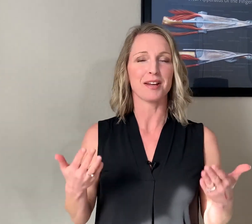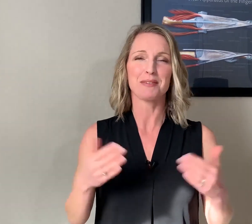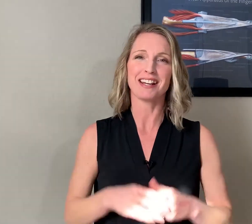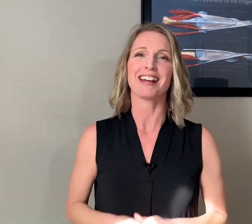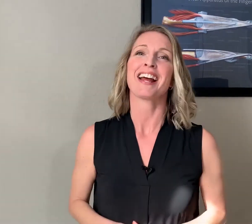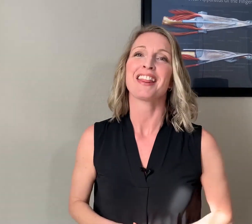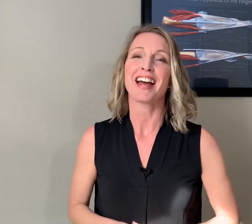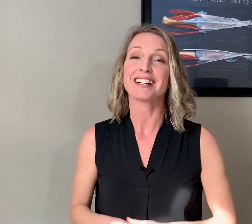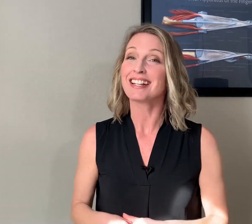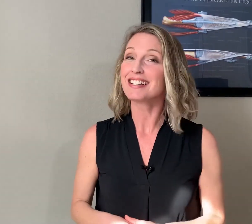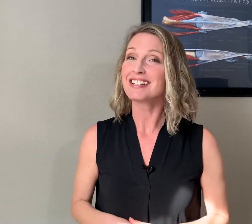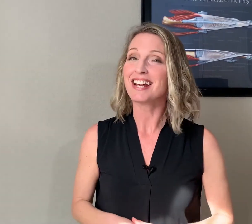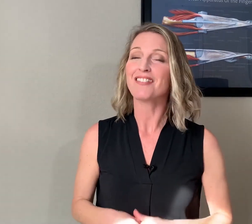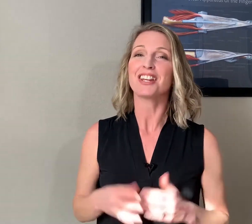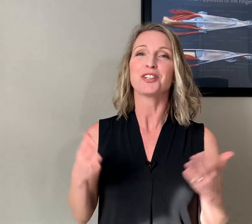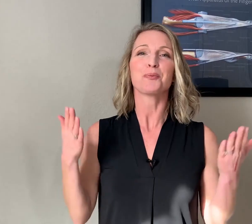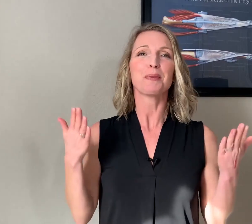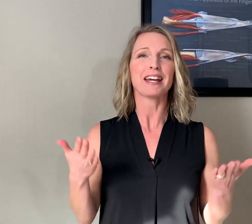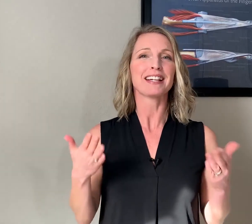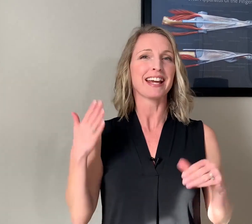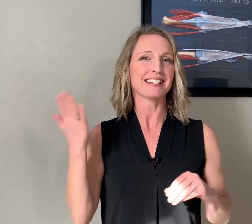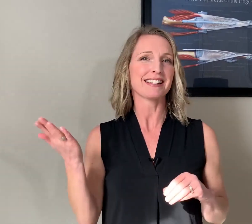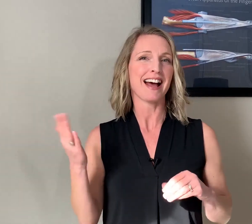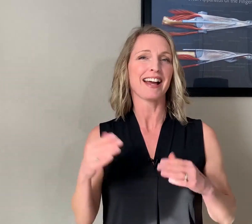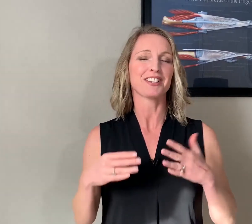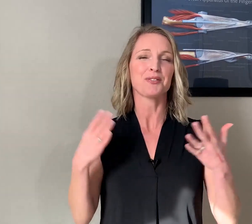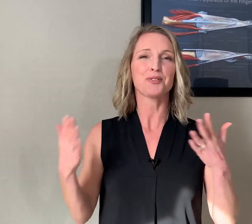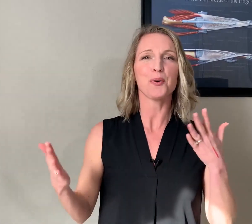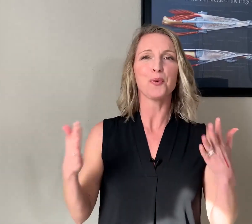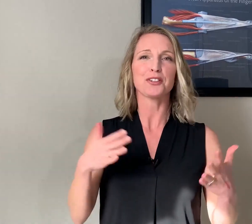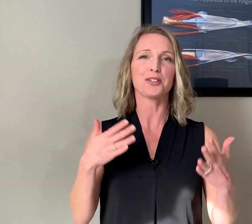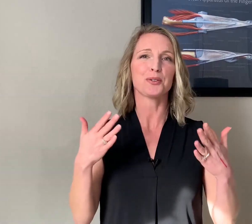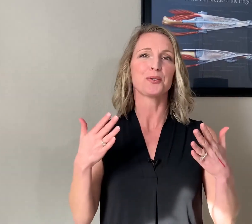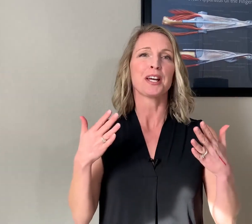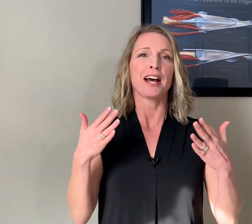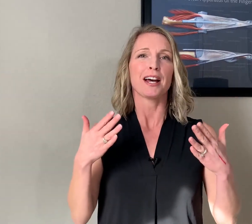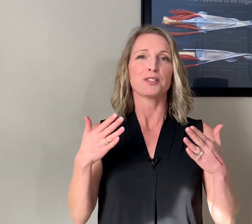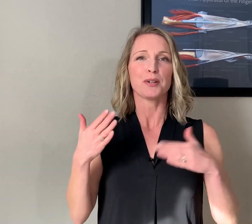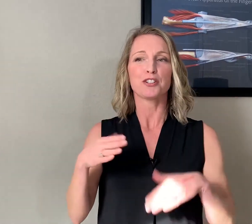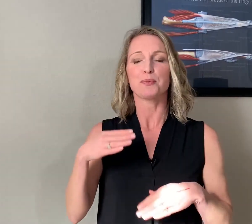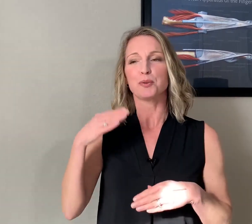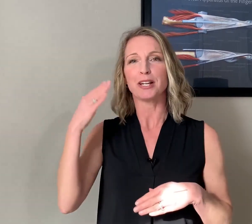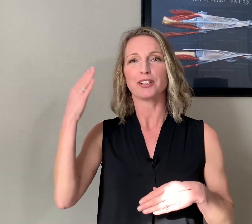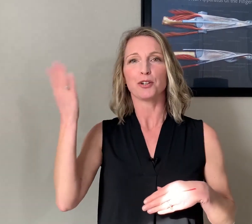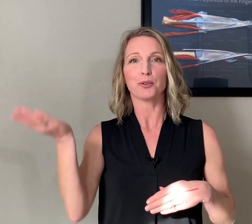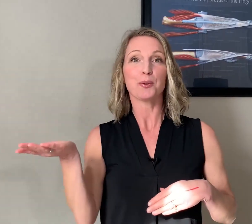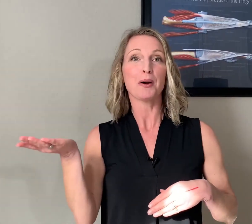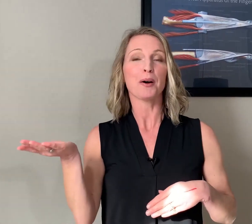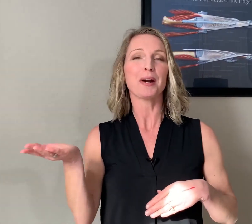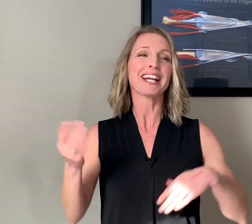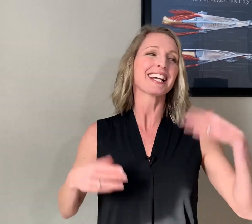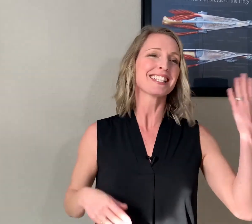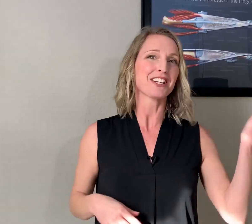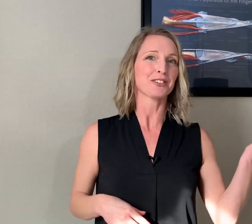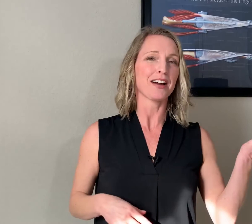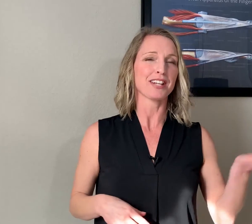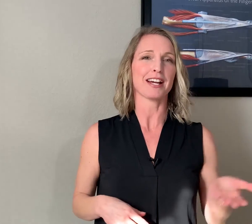somebody that is deaf, that you pick a side. You don't want to switch between your right hand and your left hand.